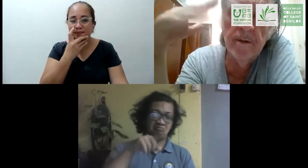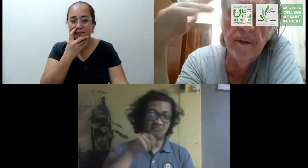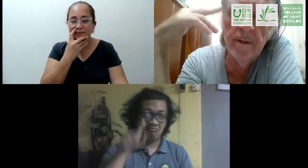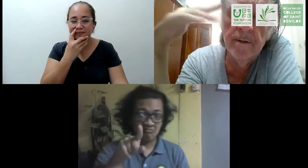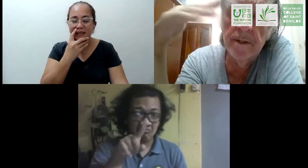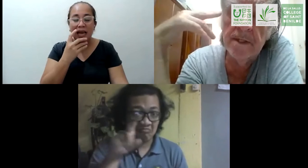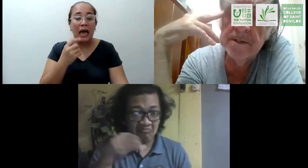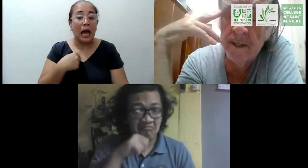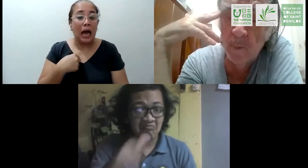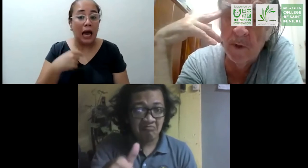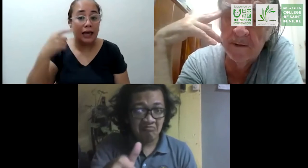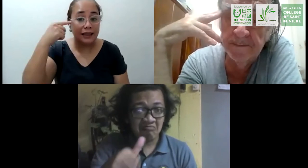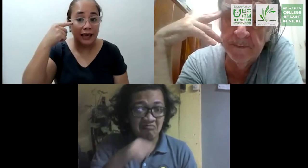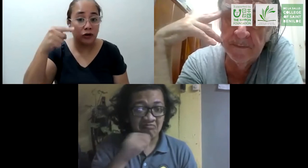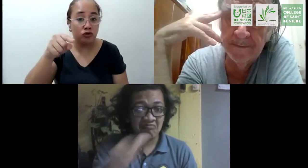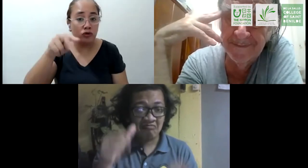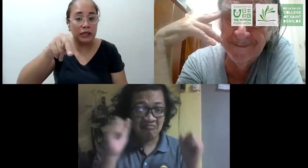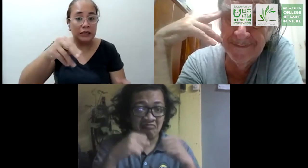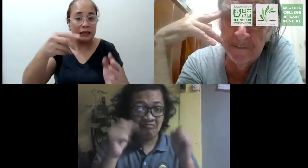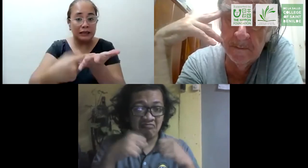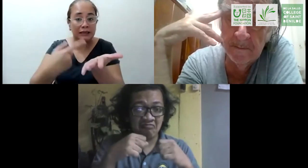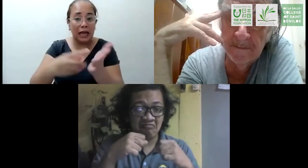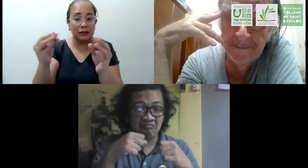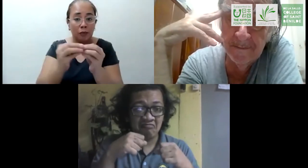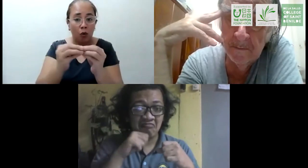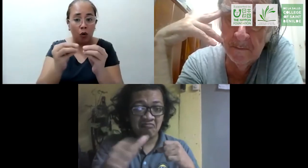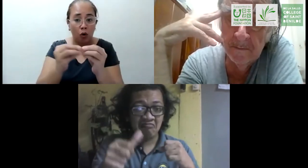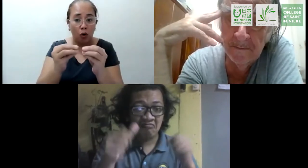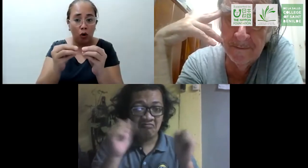I think you need to discuss that more.